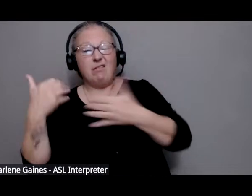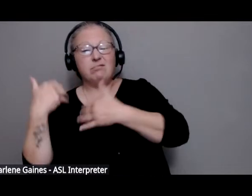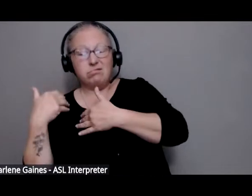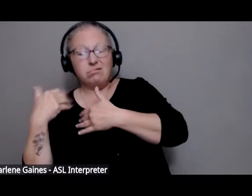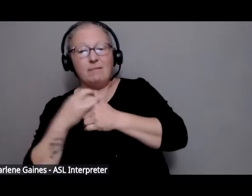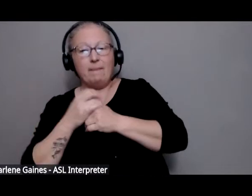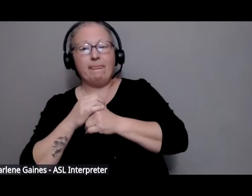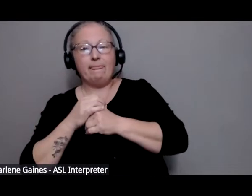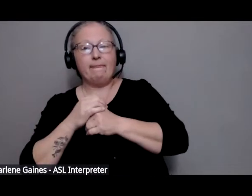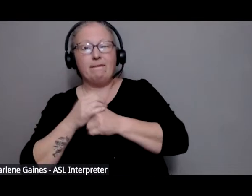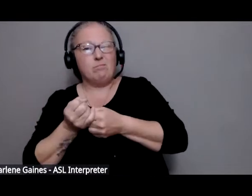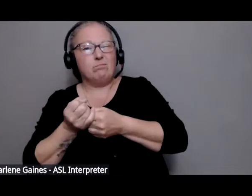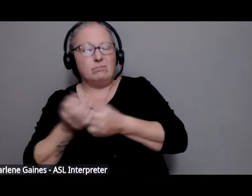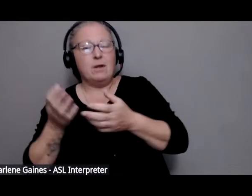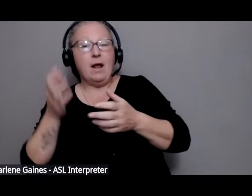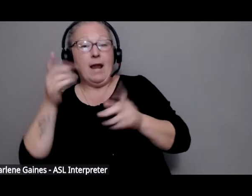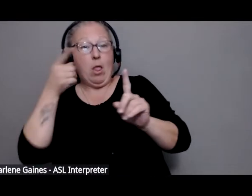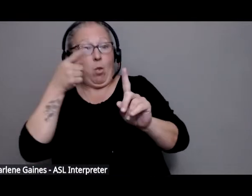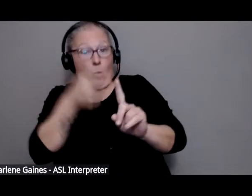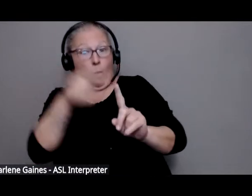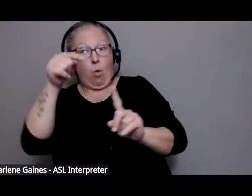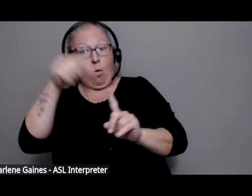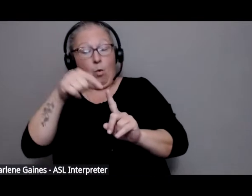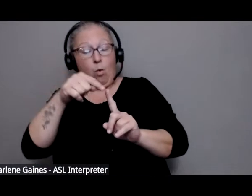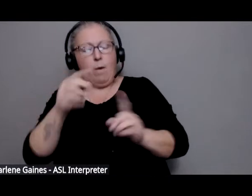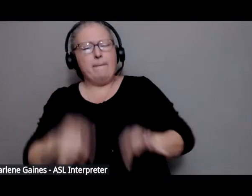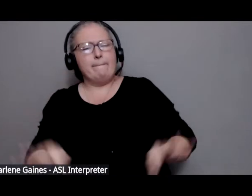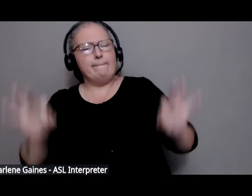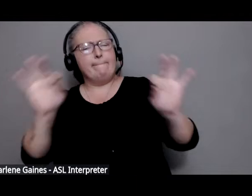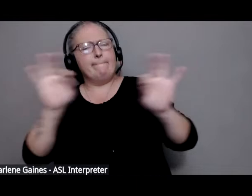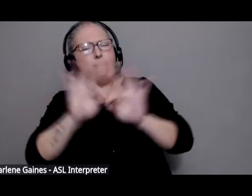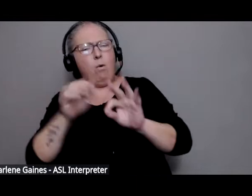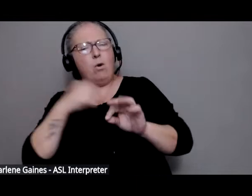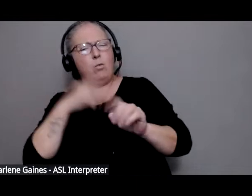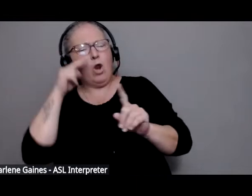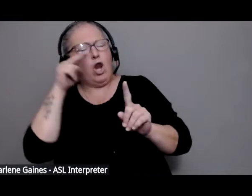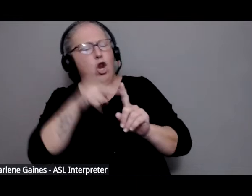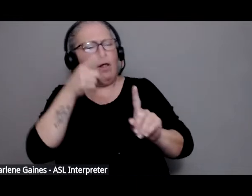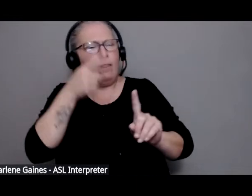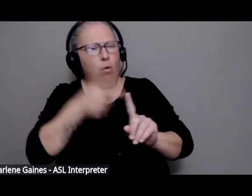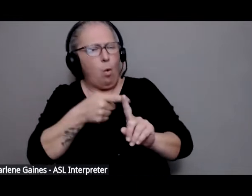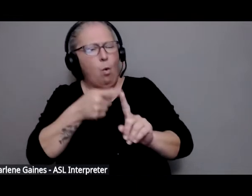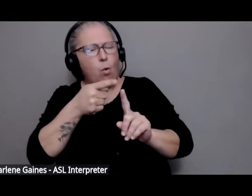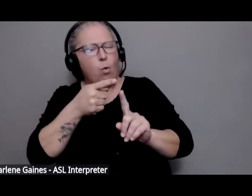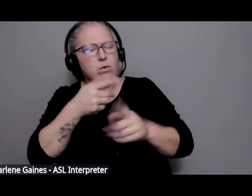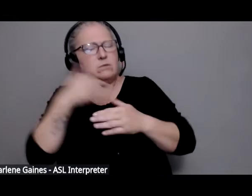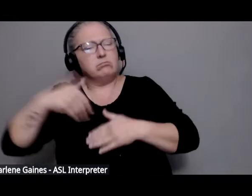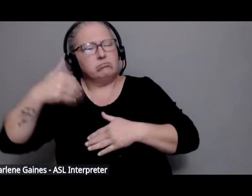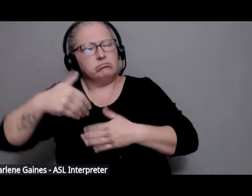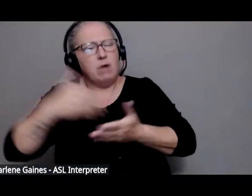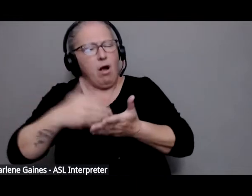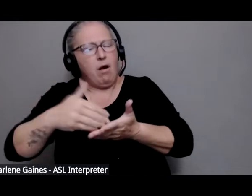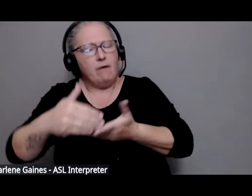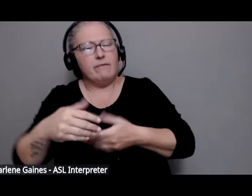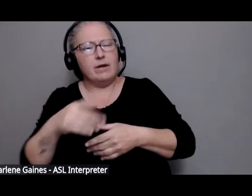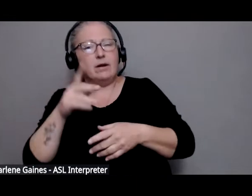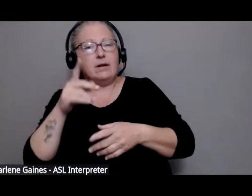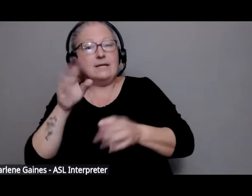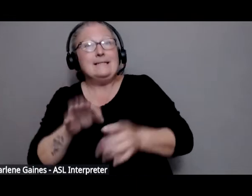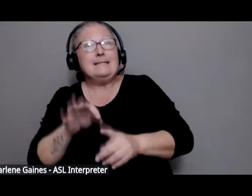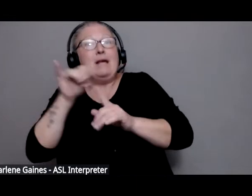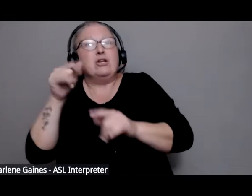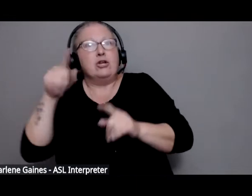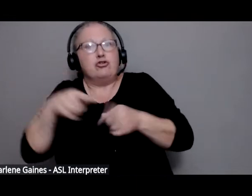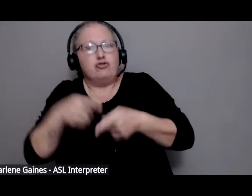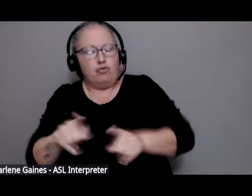to our goals, because I think it's important that we revisit these quite a bit, especially at board meetings, to help us